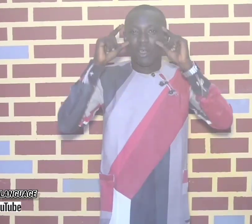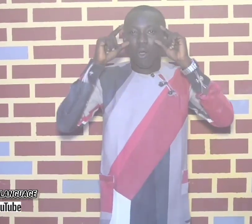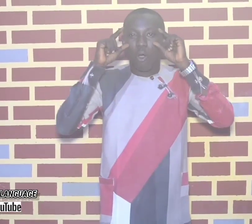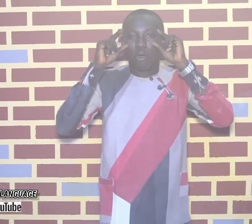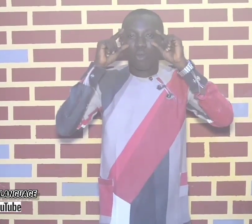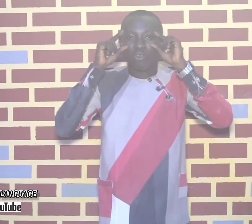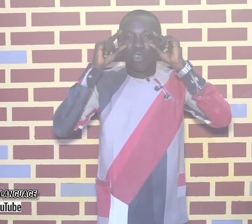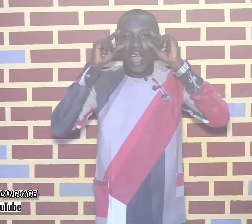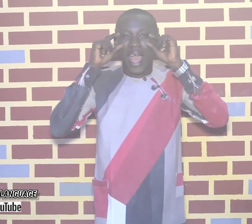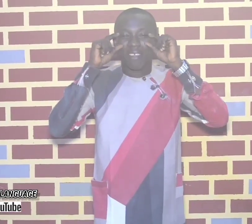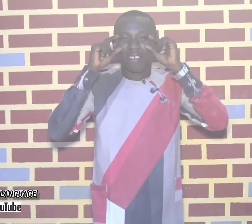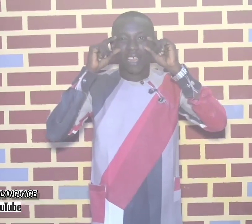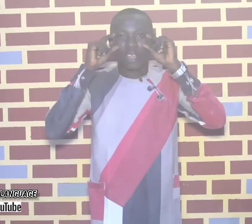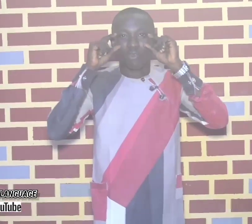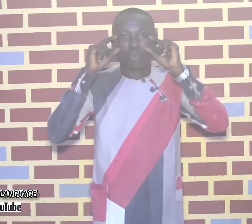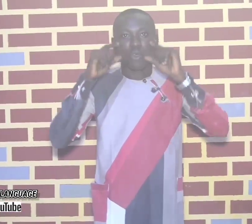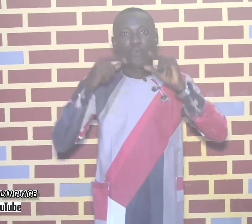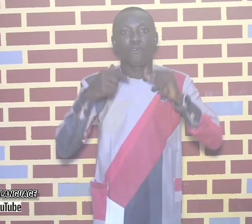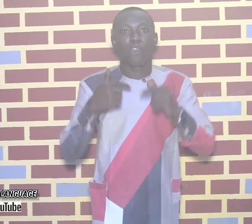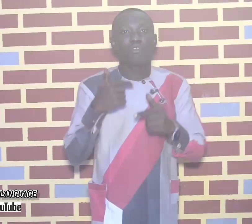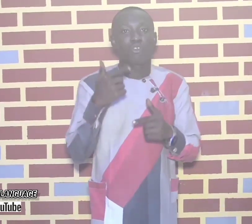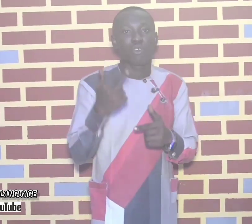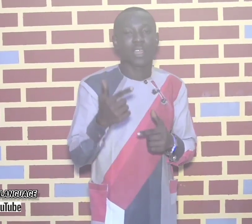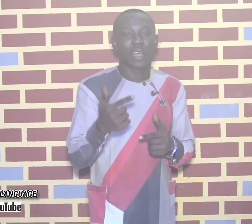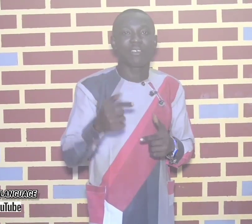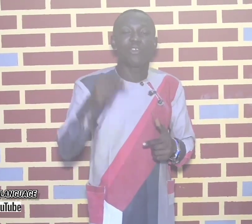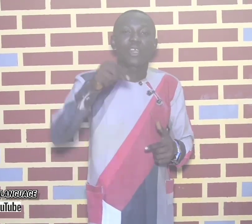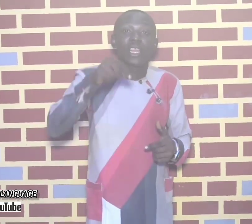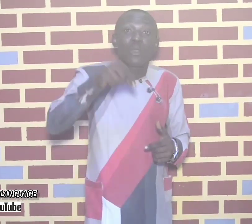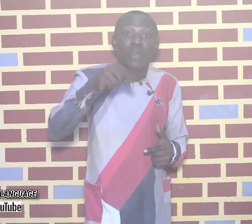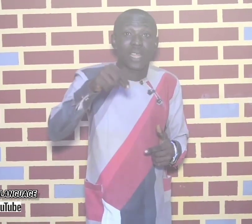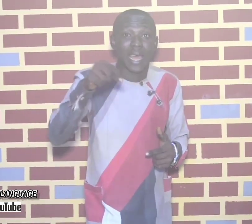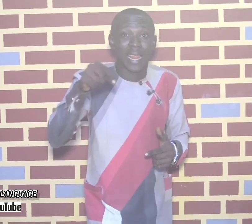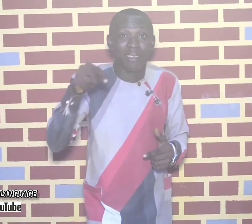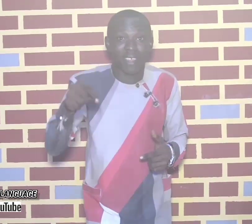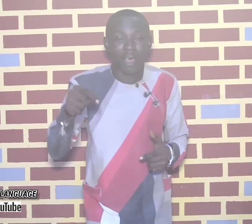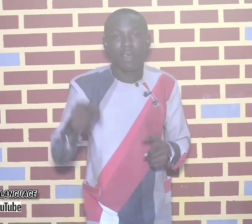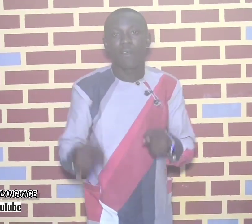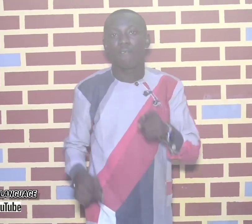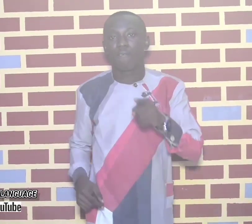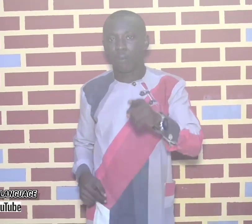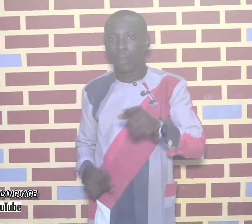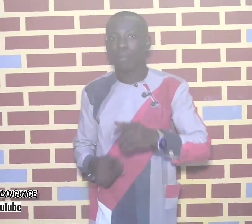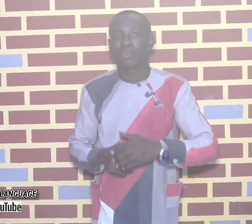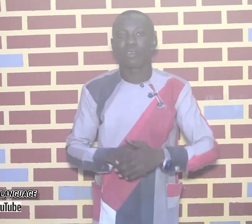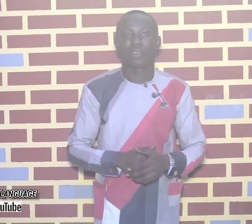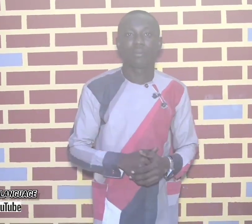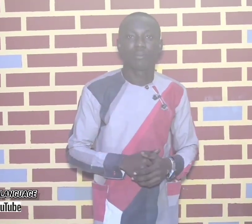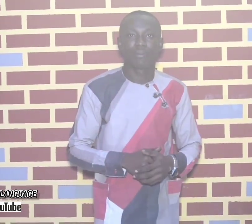or close your eyes a little for you to show that you really want an answer from the person.